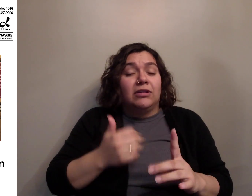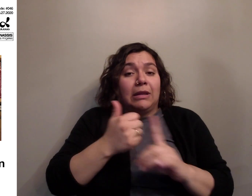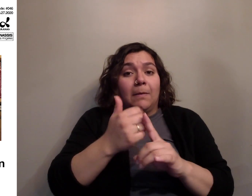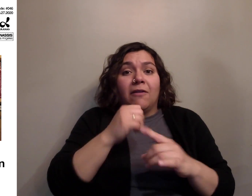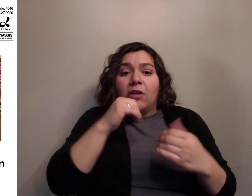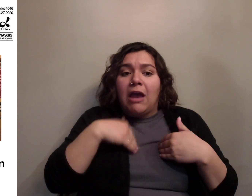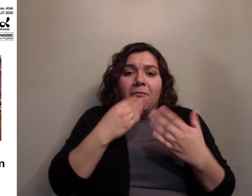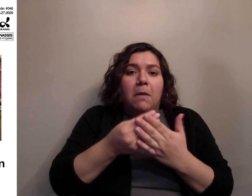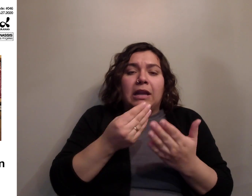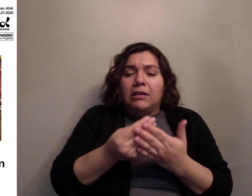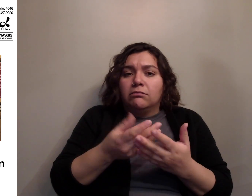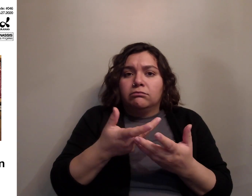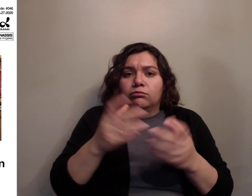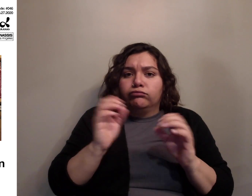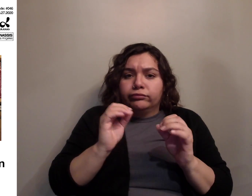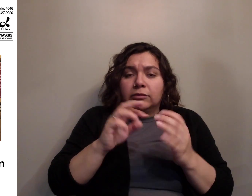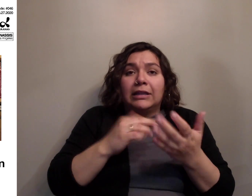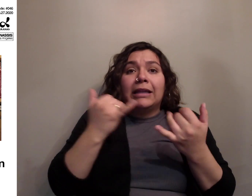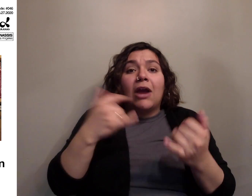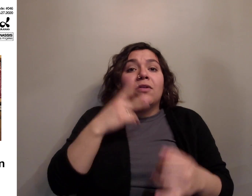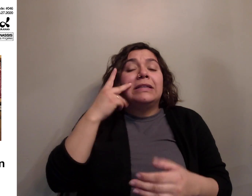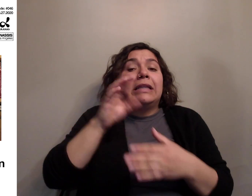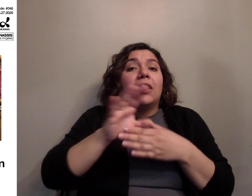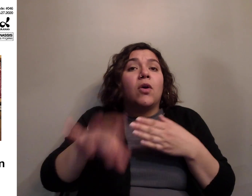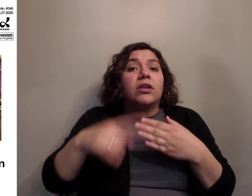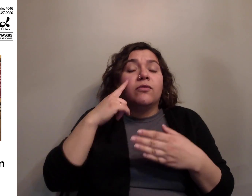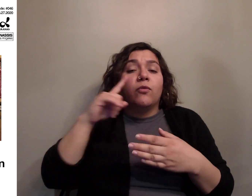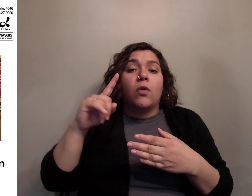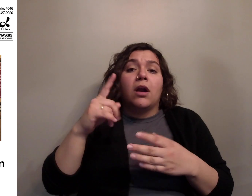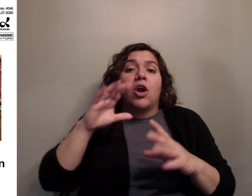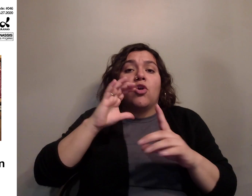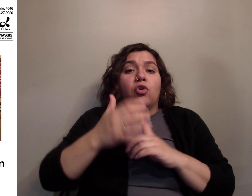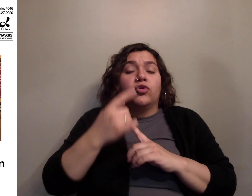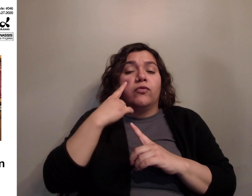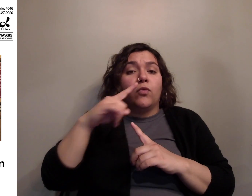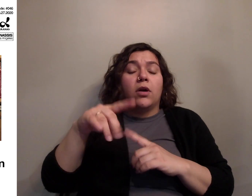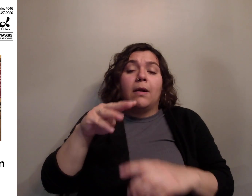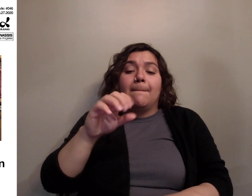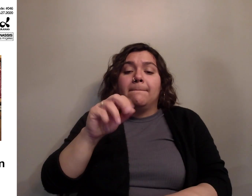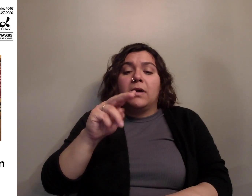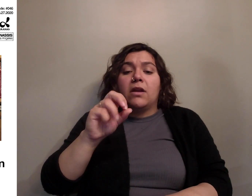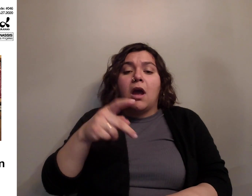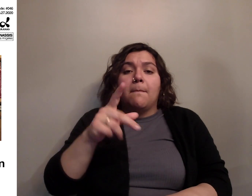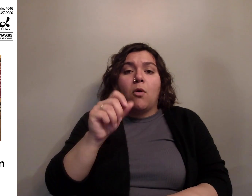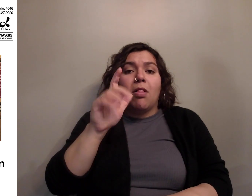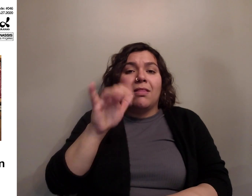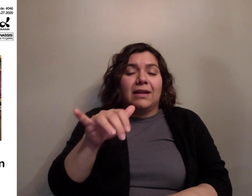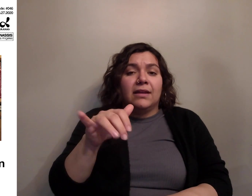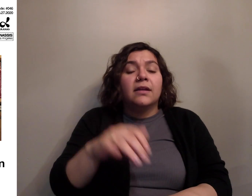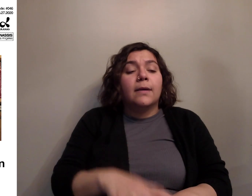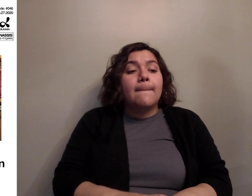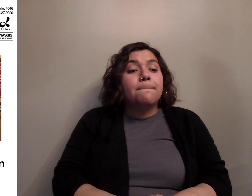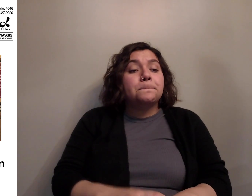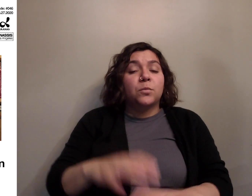income whatsoever. And so I think we see the consequences of a culture of monopoly,